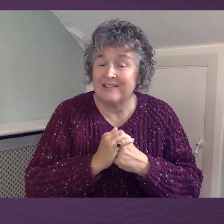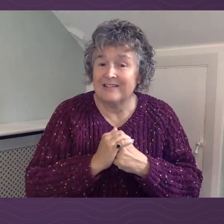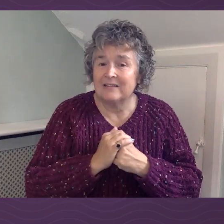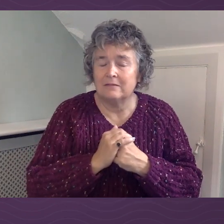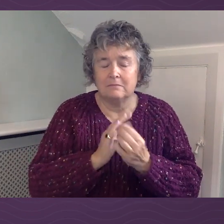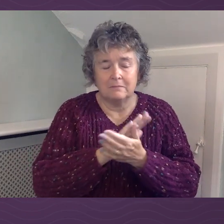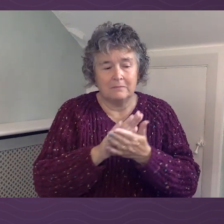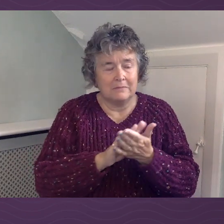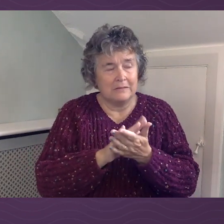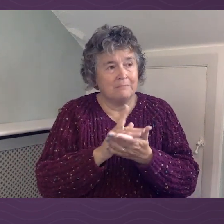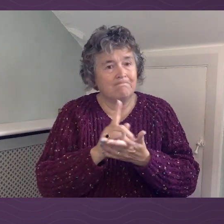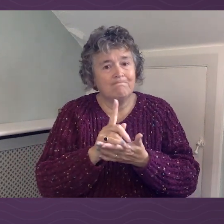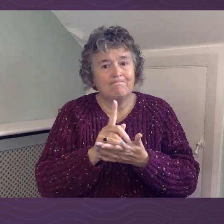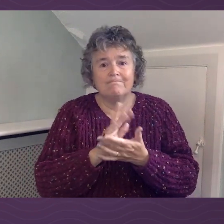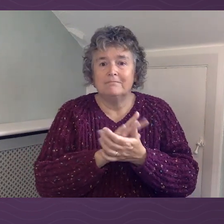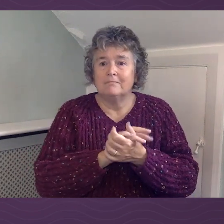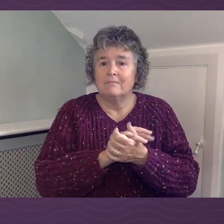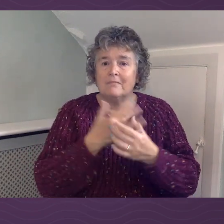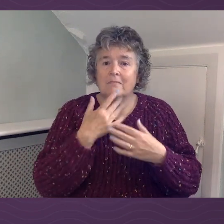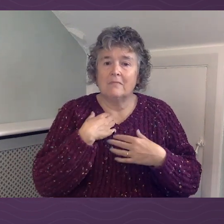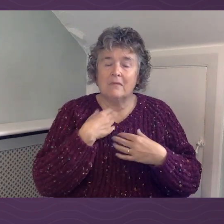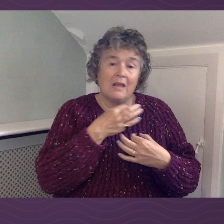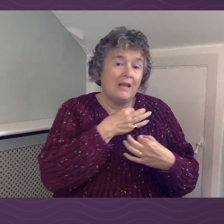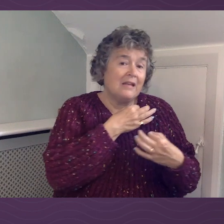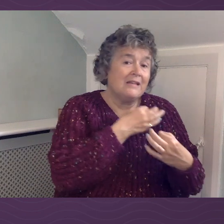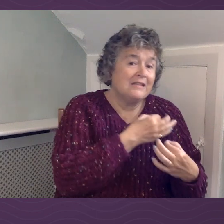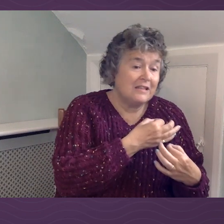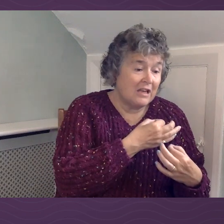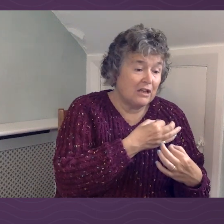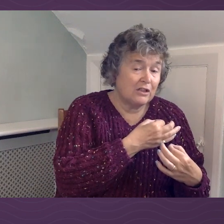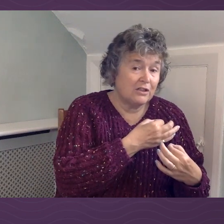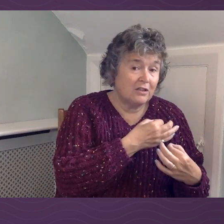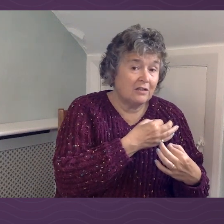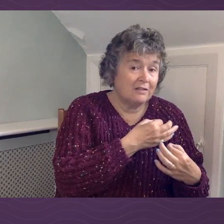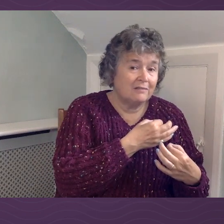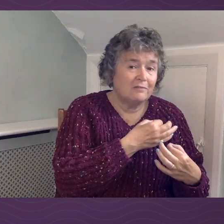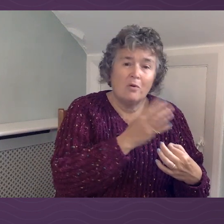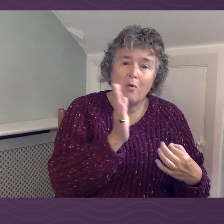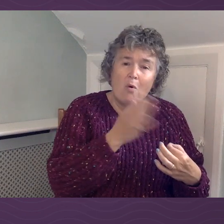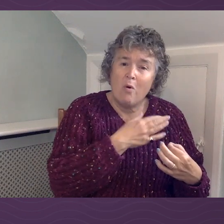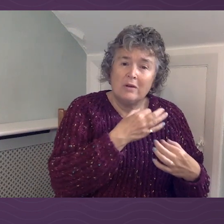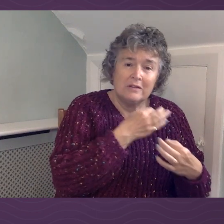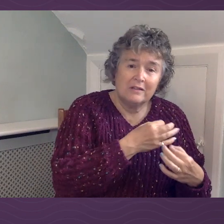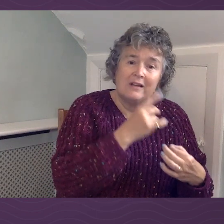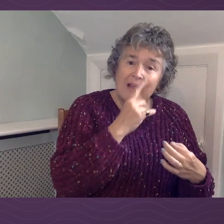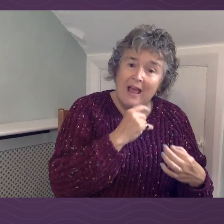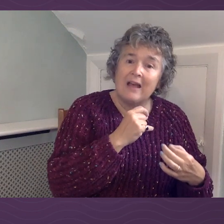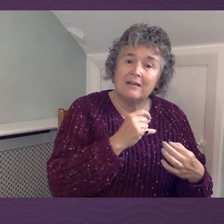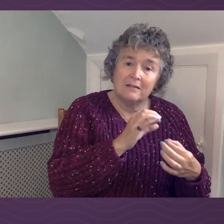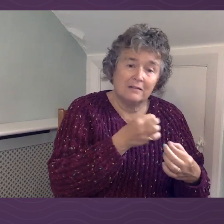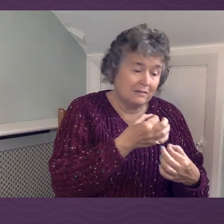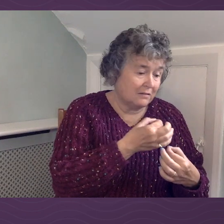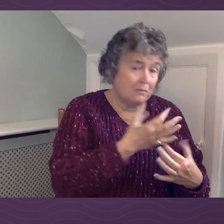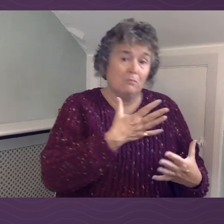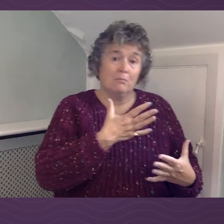It means that there's no addiction you can have that Jesus cannot break and set you free from.